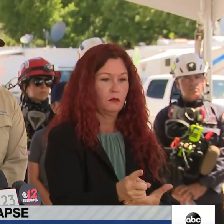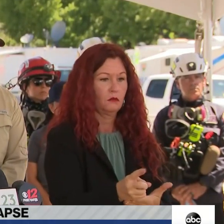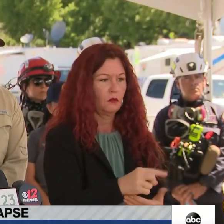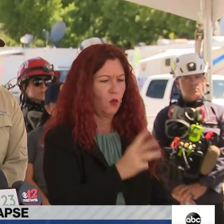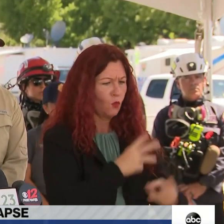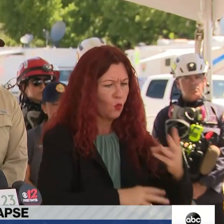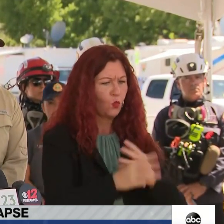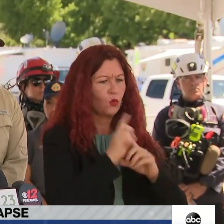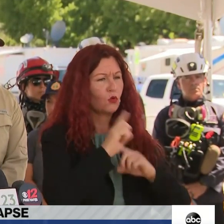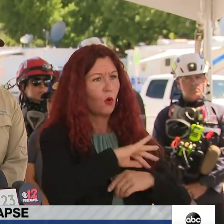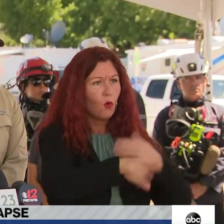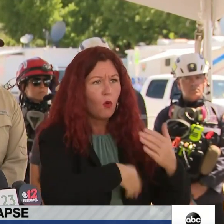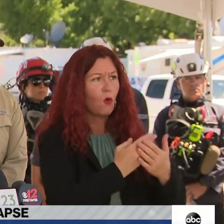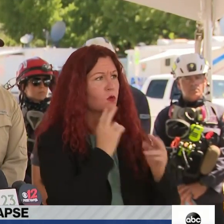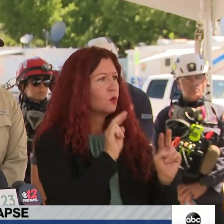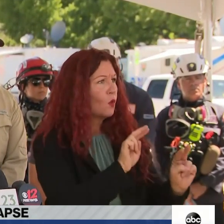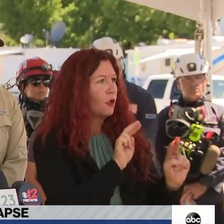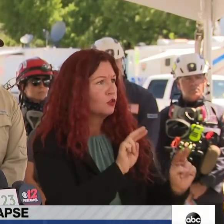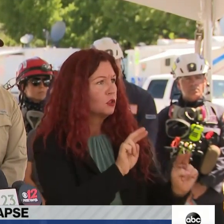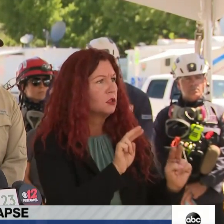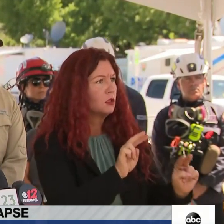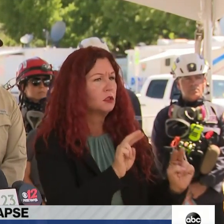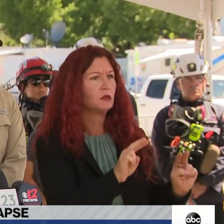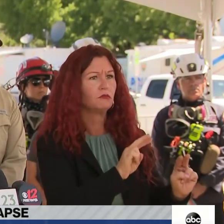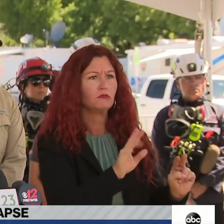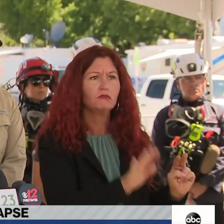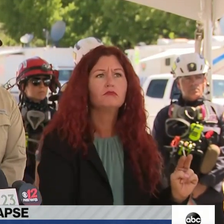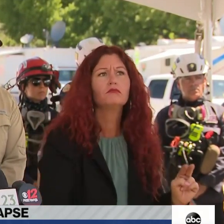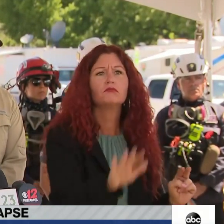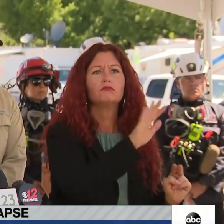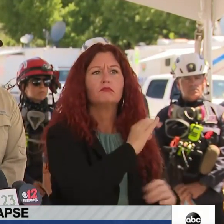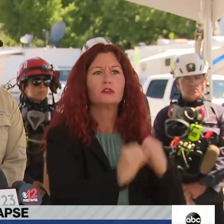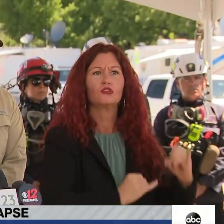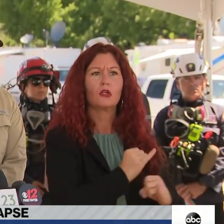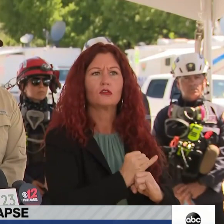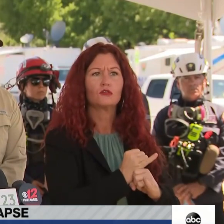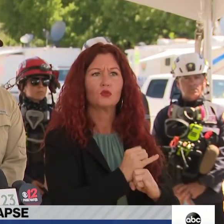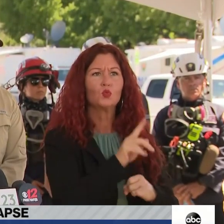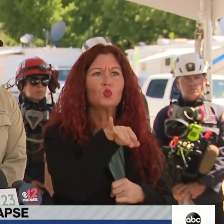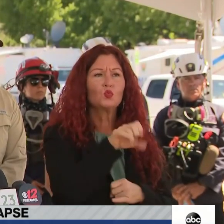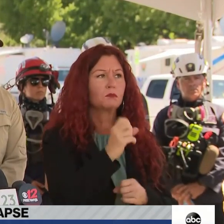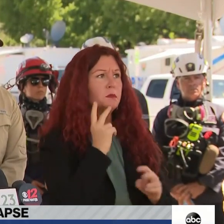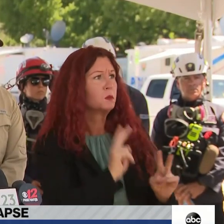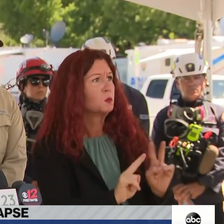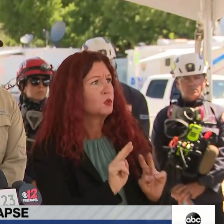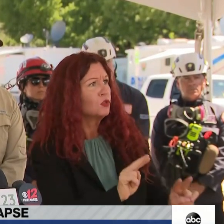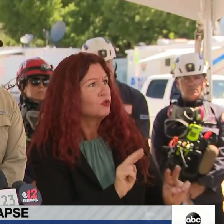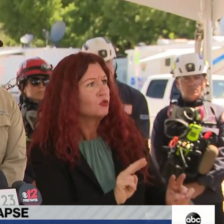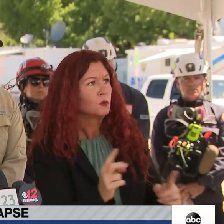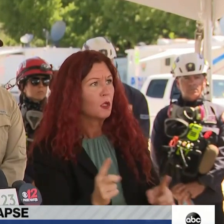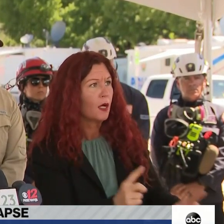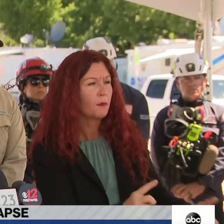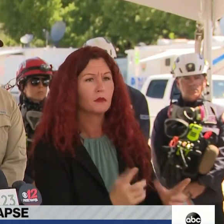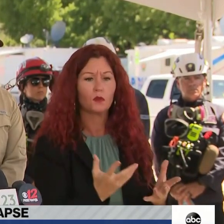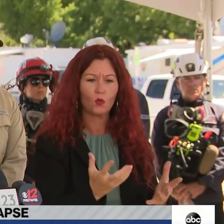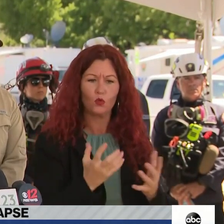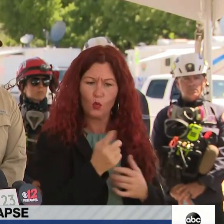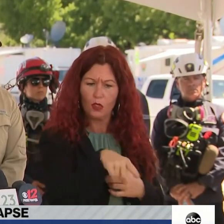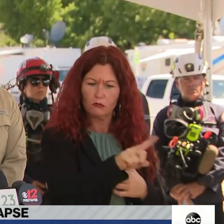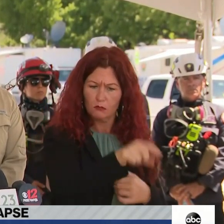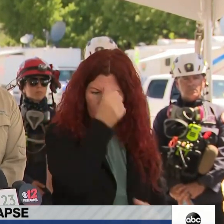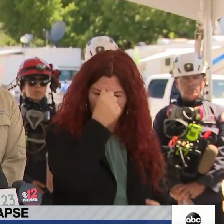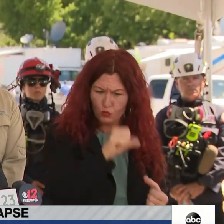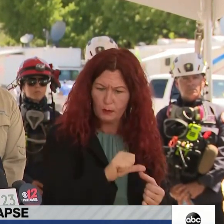of the world to take from this effort from the Florida state, the people of Surfside, and what do the people of Surfside and the city of Florida need from the world that is watching right